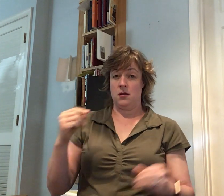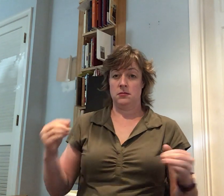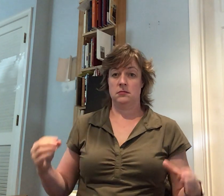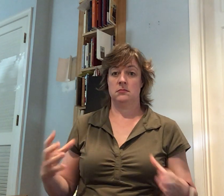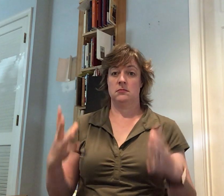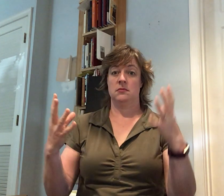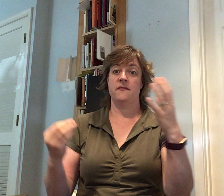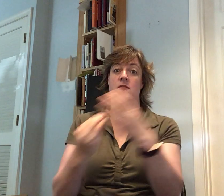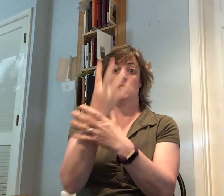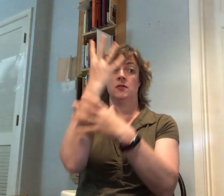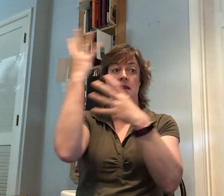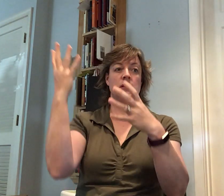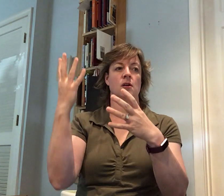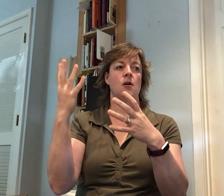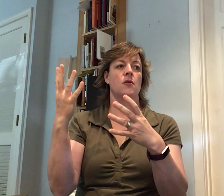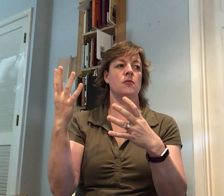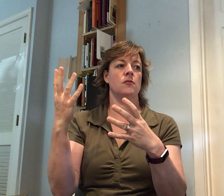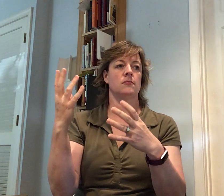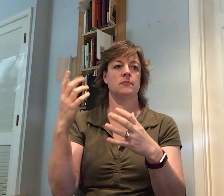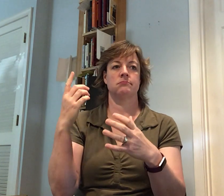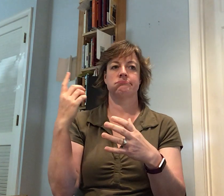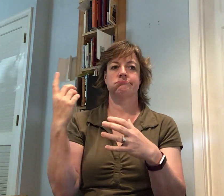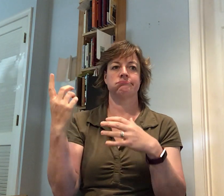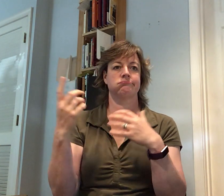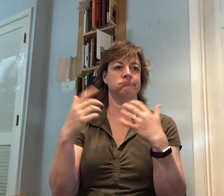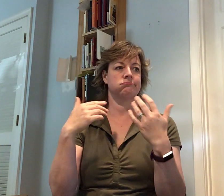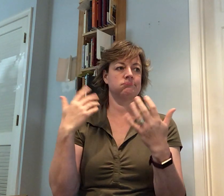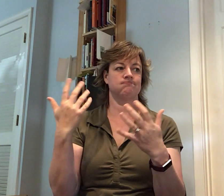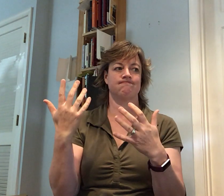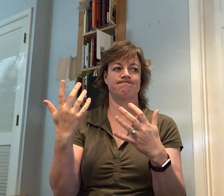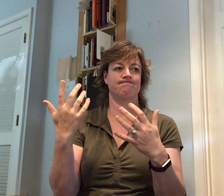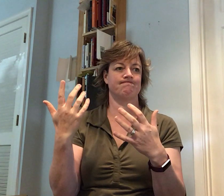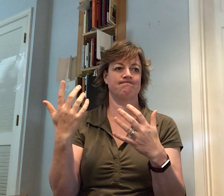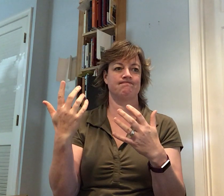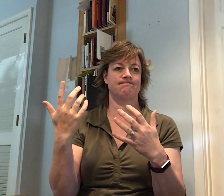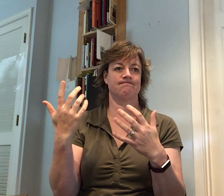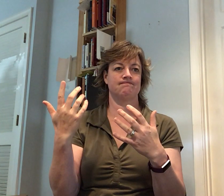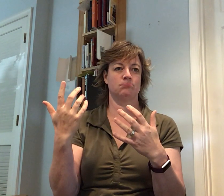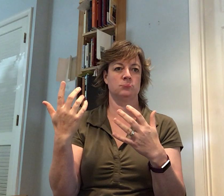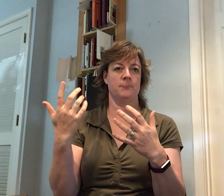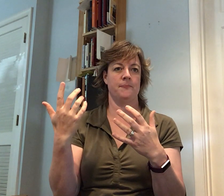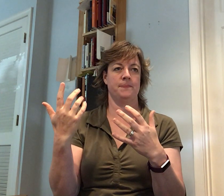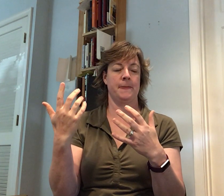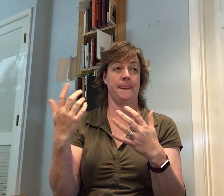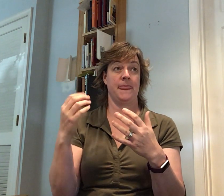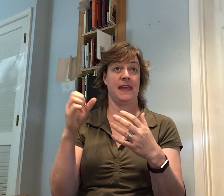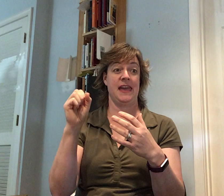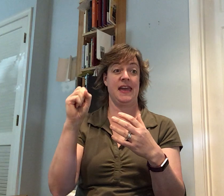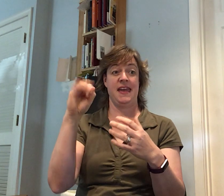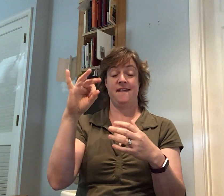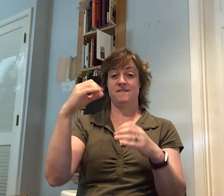quietly. Basaltic lava can only reach the surface if there is a crack in the Earth's